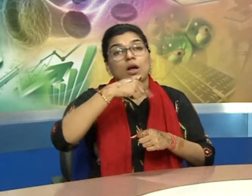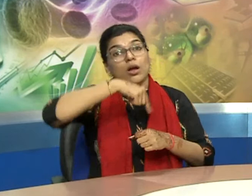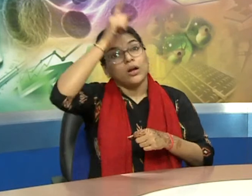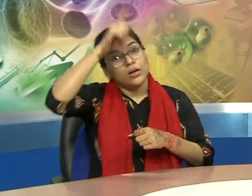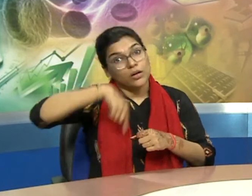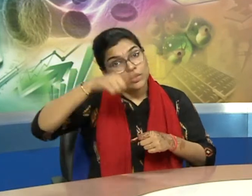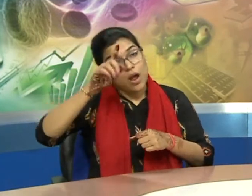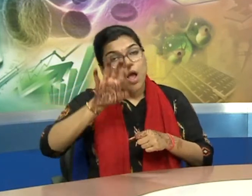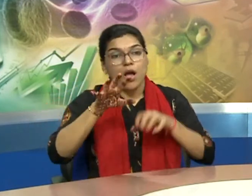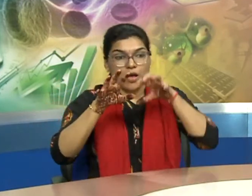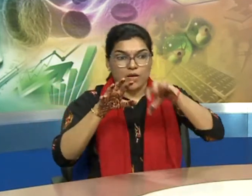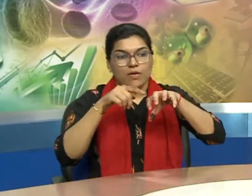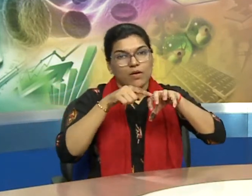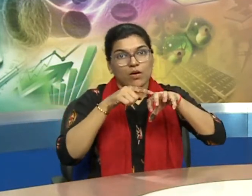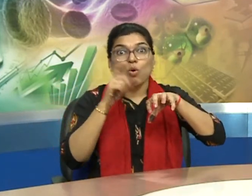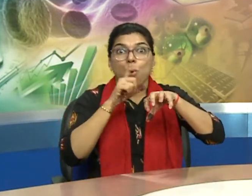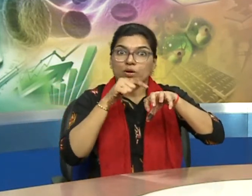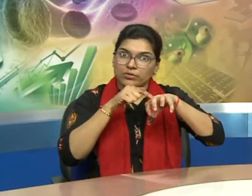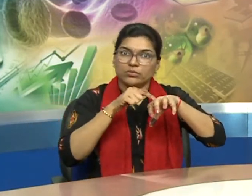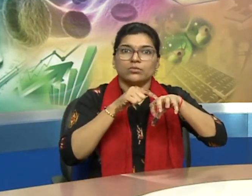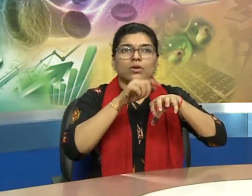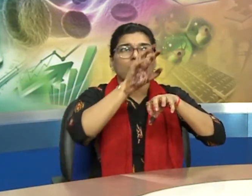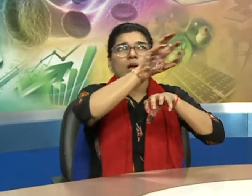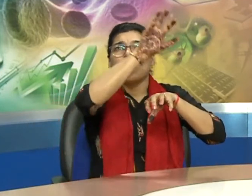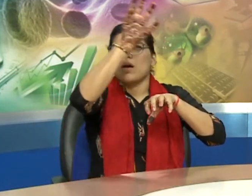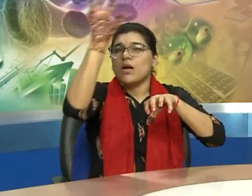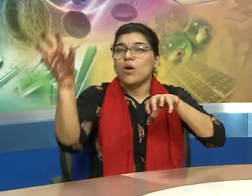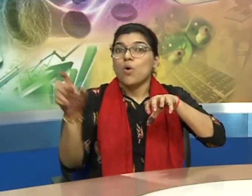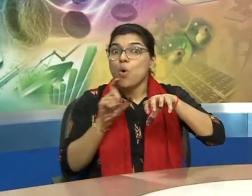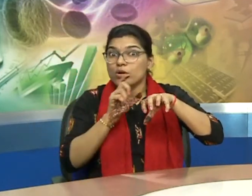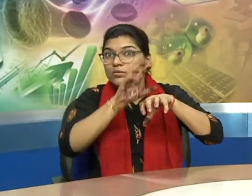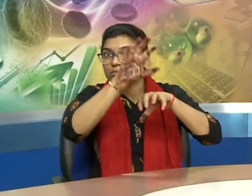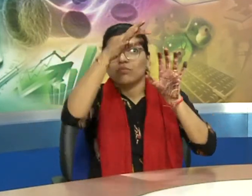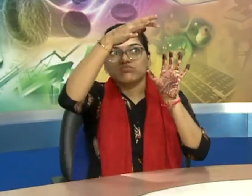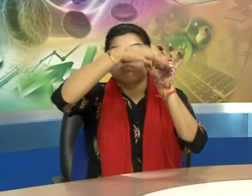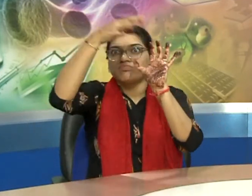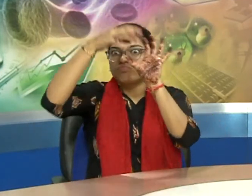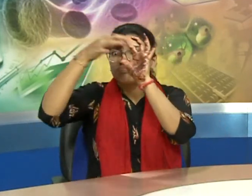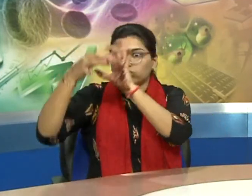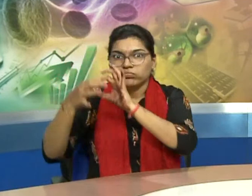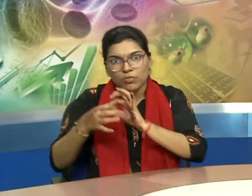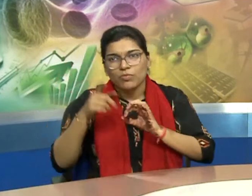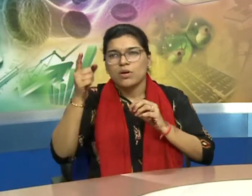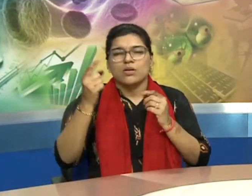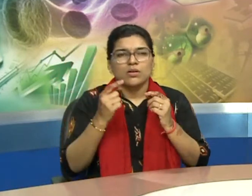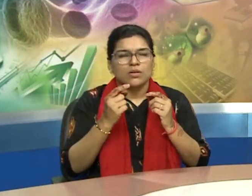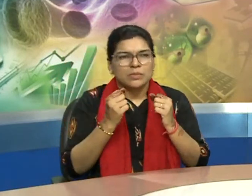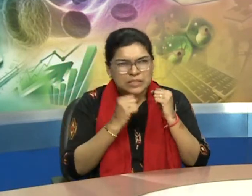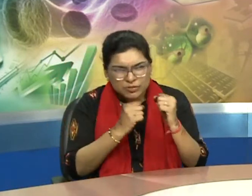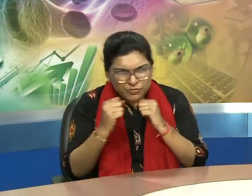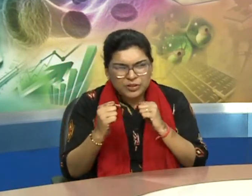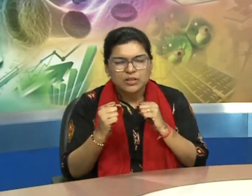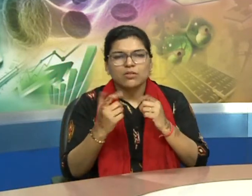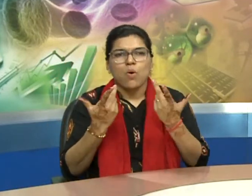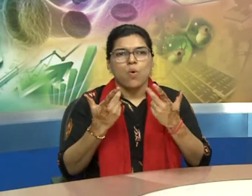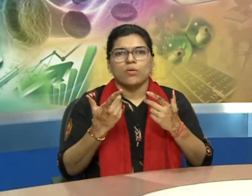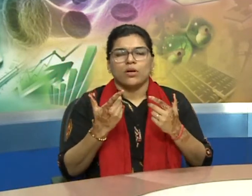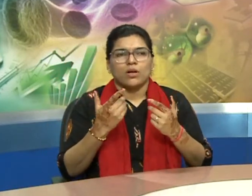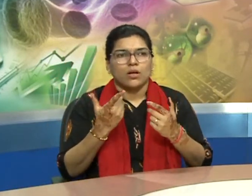and state government, and also sometimes fees and fines are also taken by the